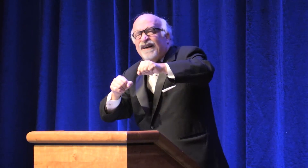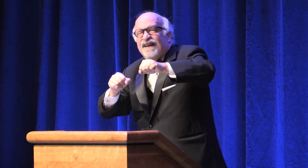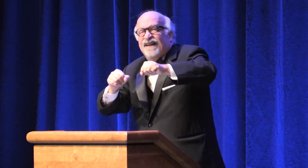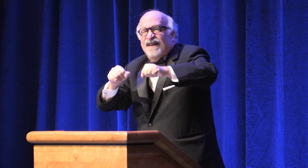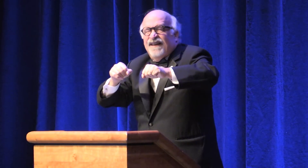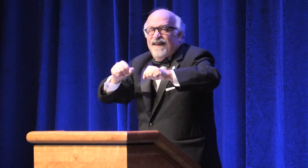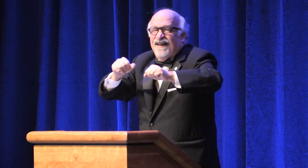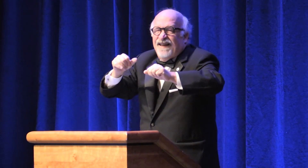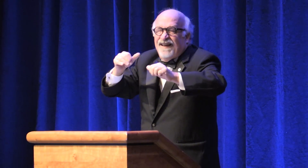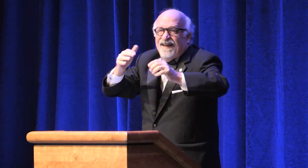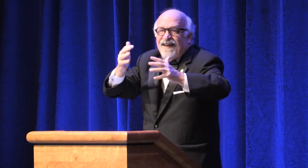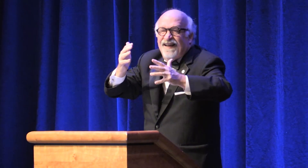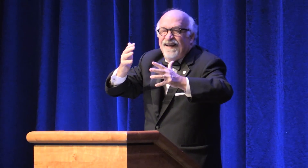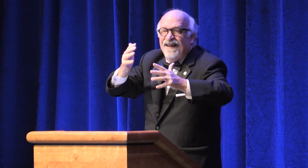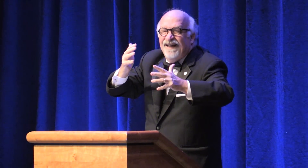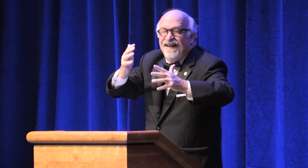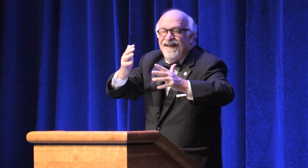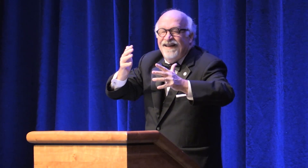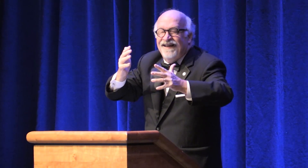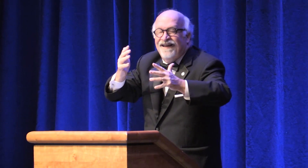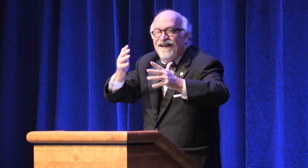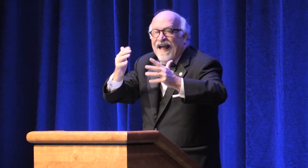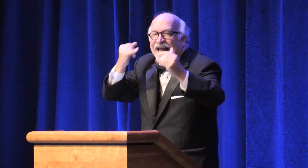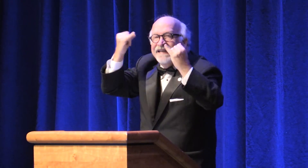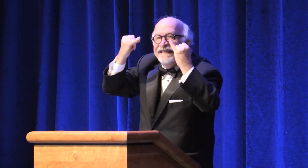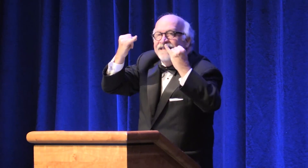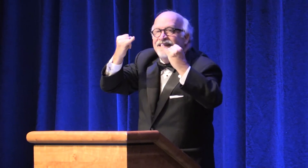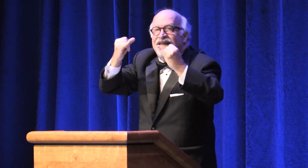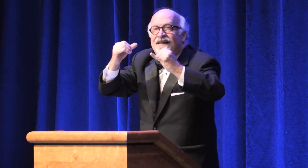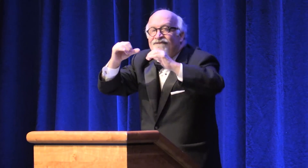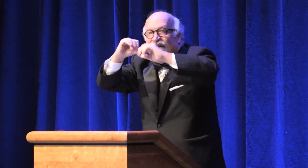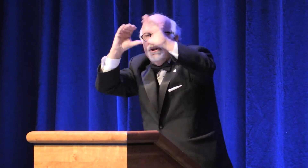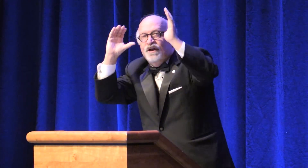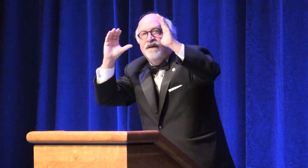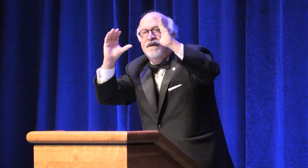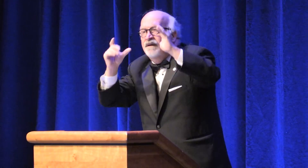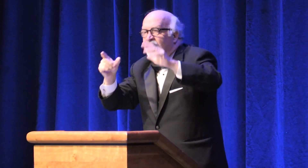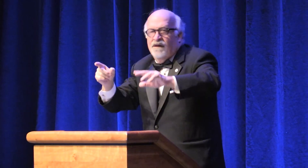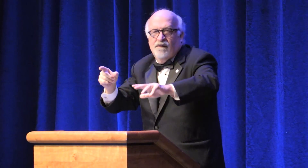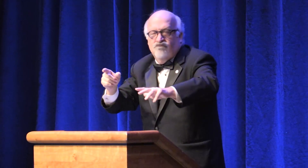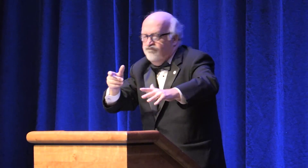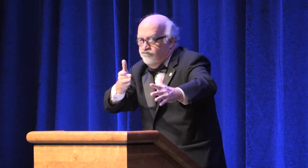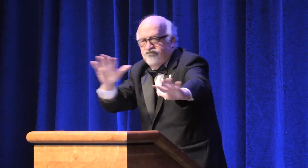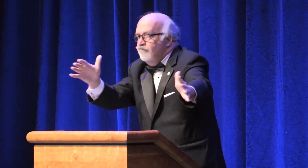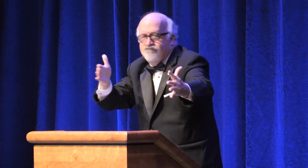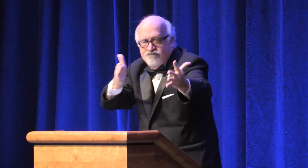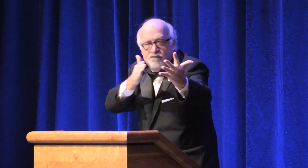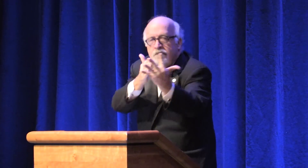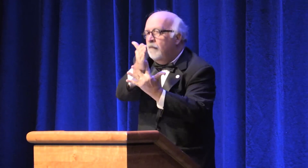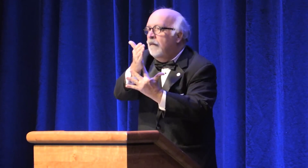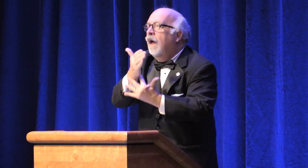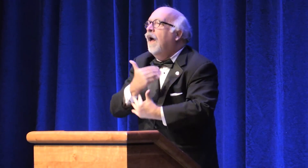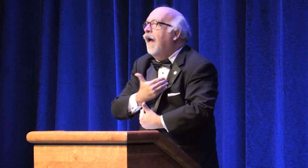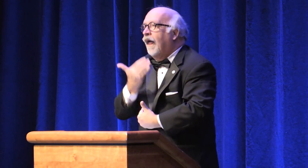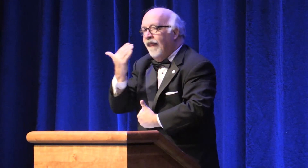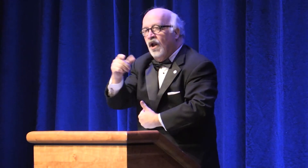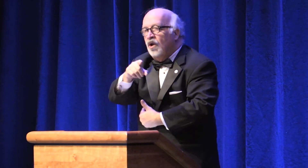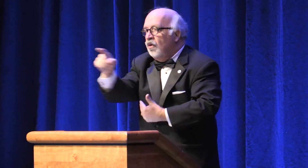We challenged ourselves, and we fought through the brambles and made our